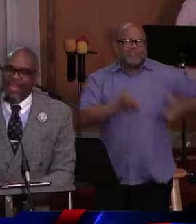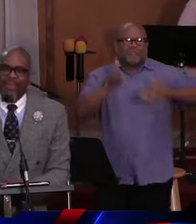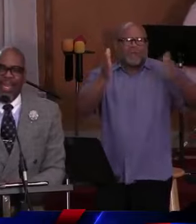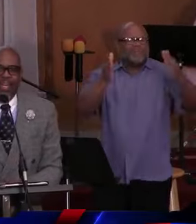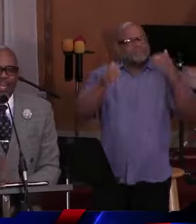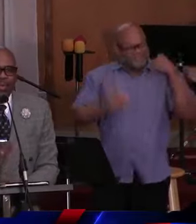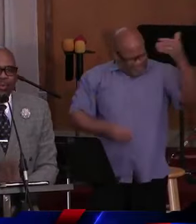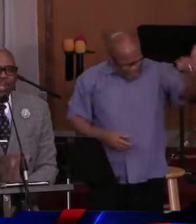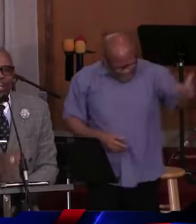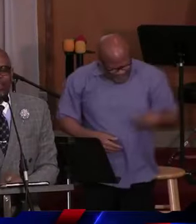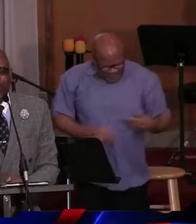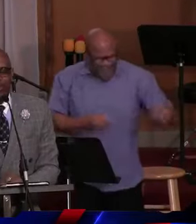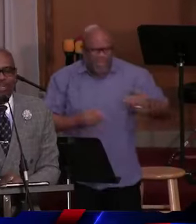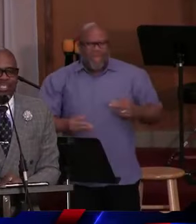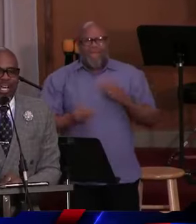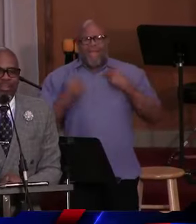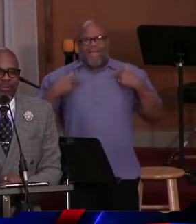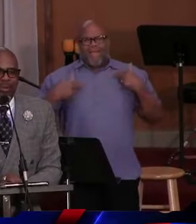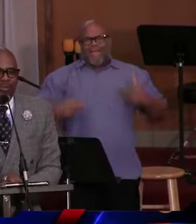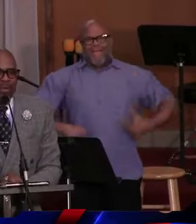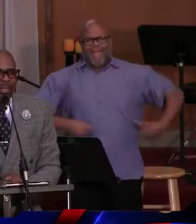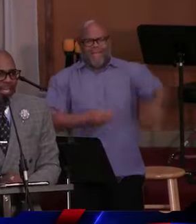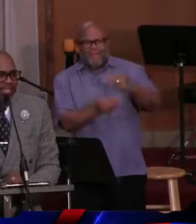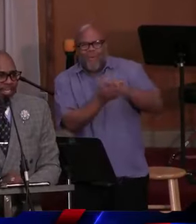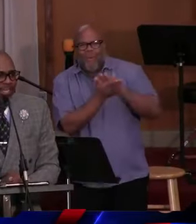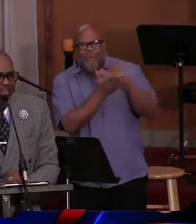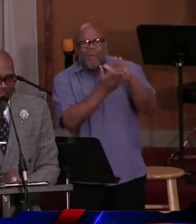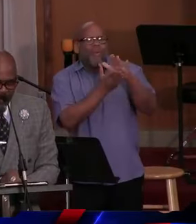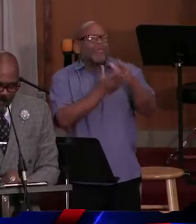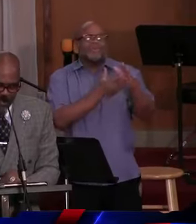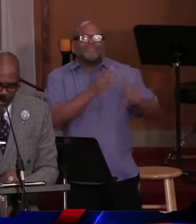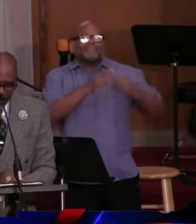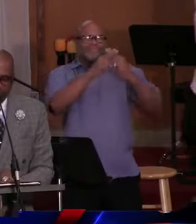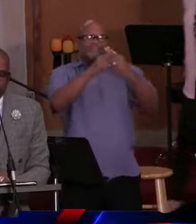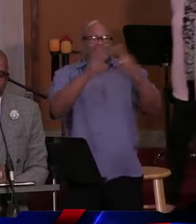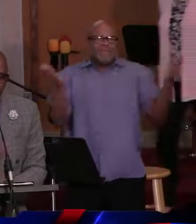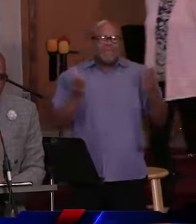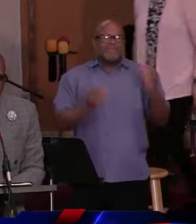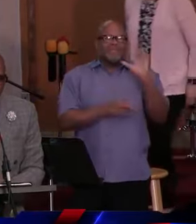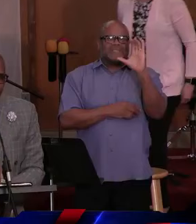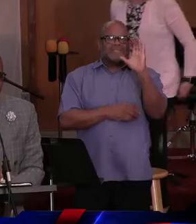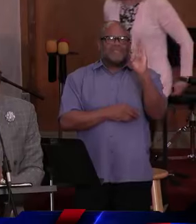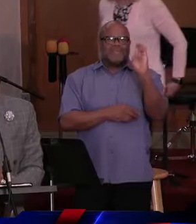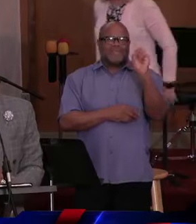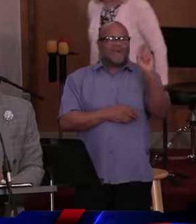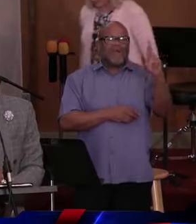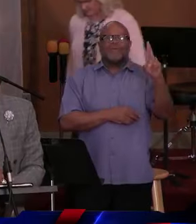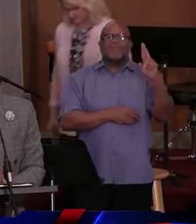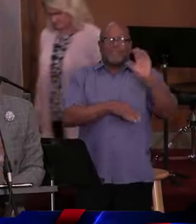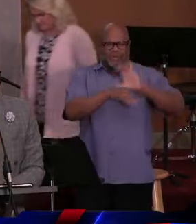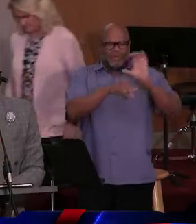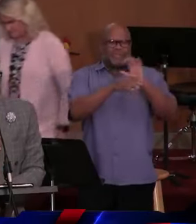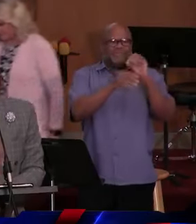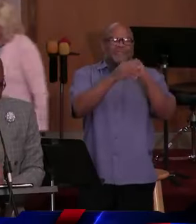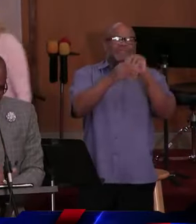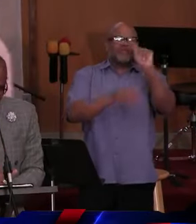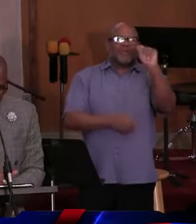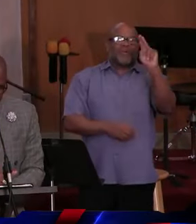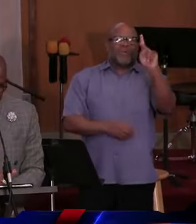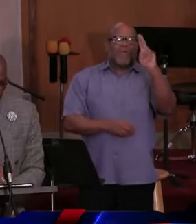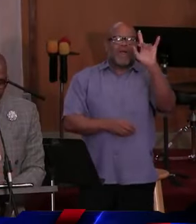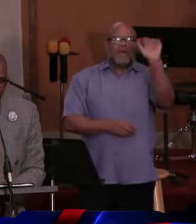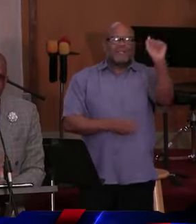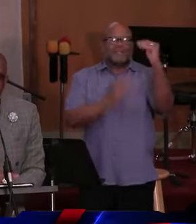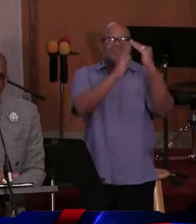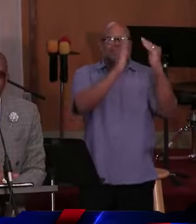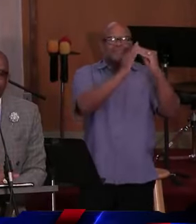holy amen. We are Church by the Side of the Road, broadcasting here in Tukwila. We want to welcome you to our live